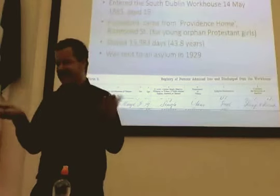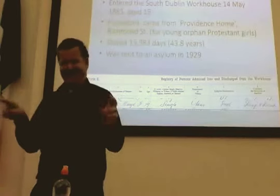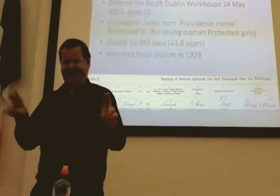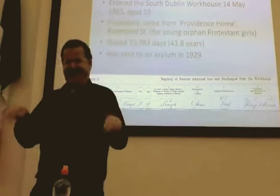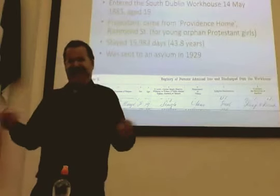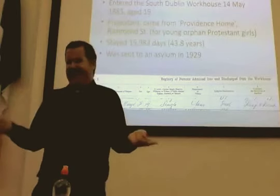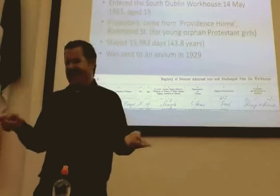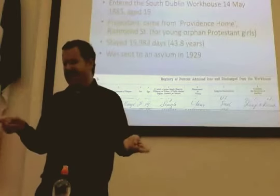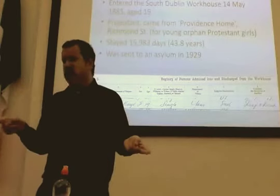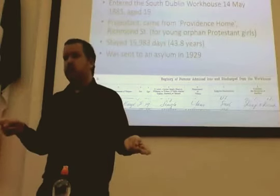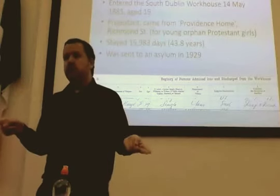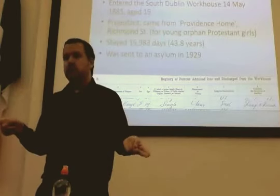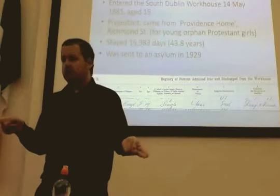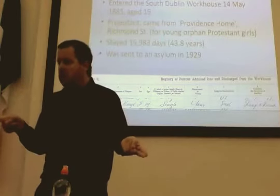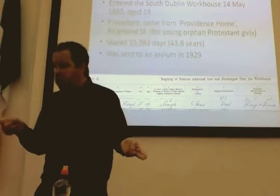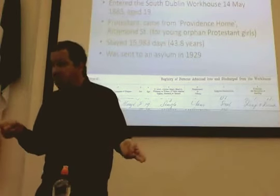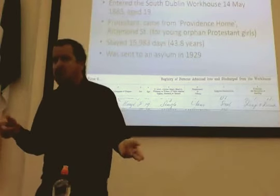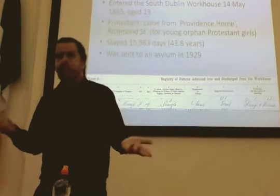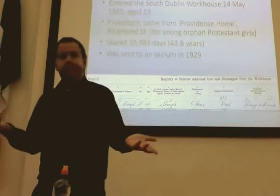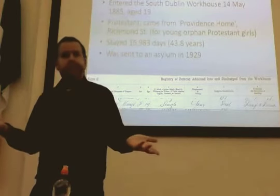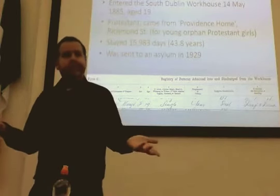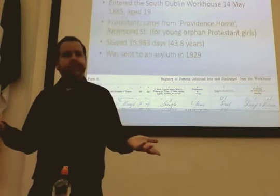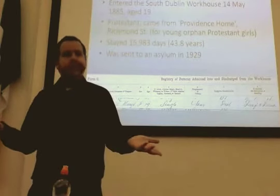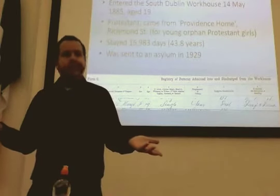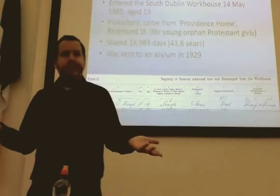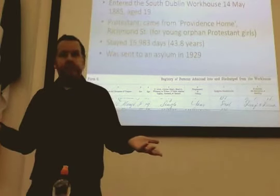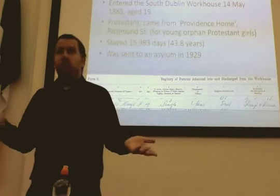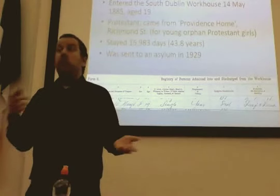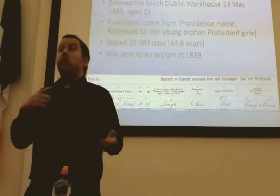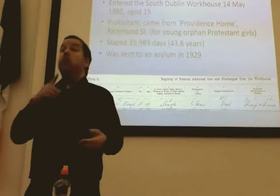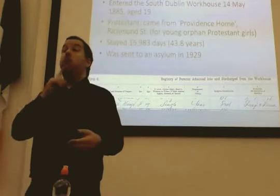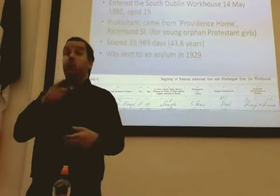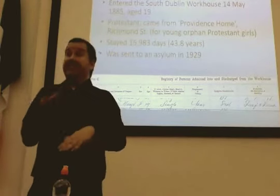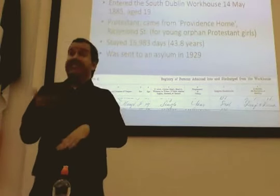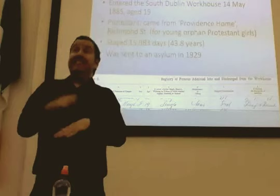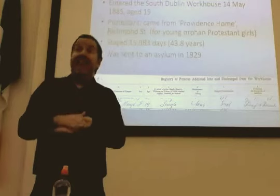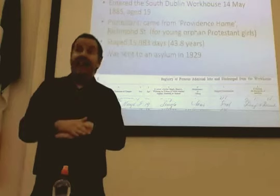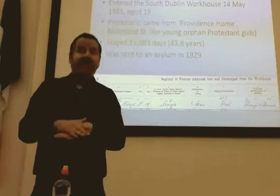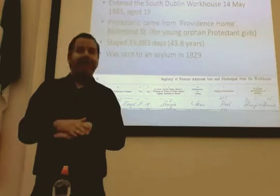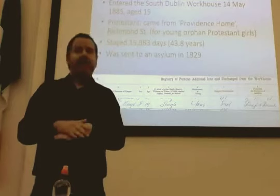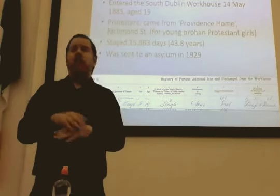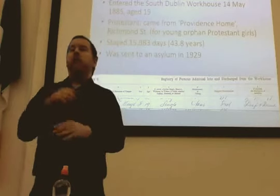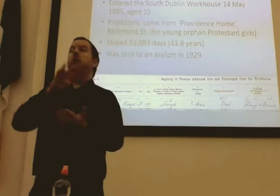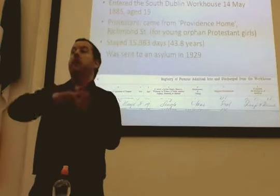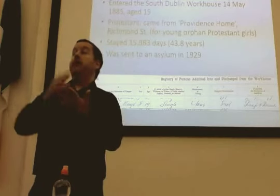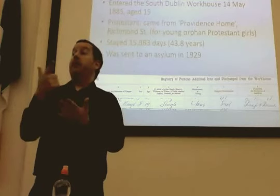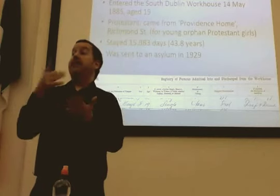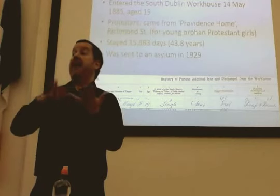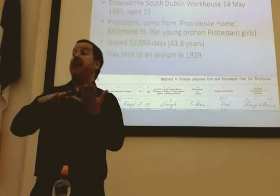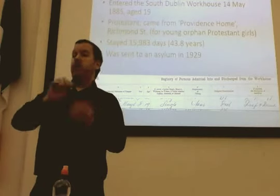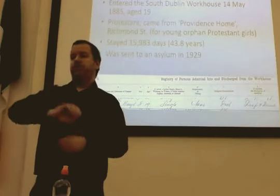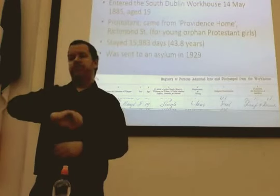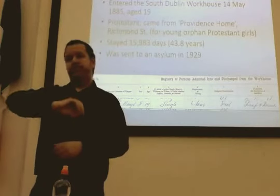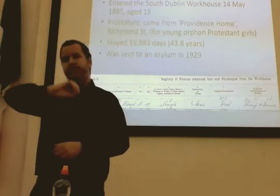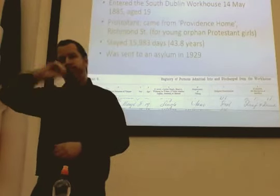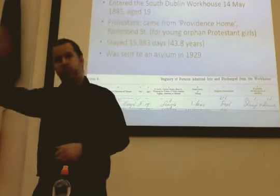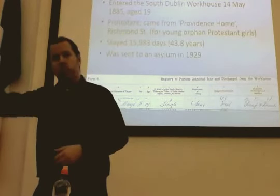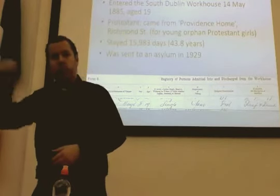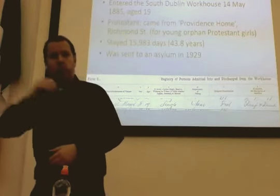that she left in 1929, but I couldn't believe it, and actually turned out that she did. but it wasn't because she had died. She was